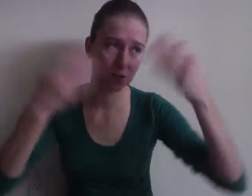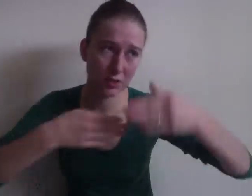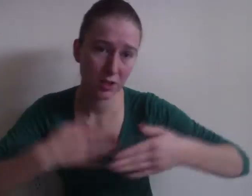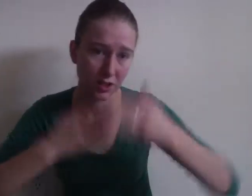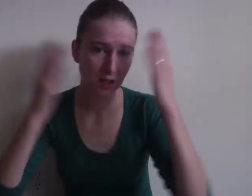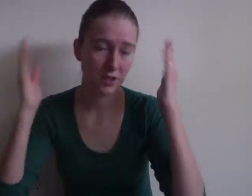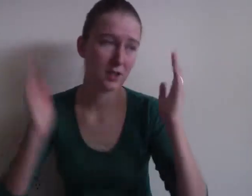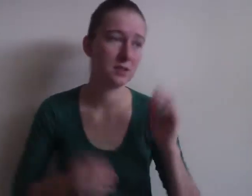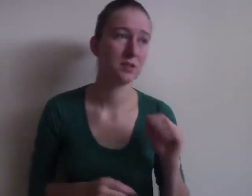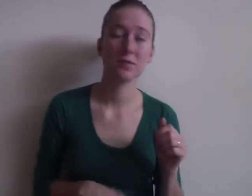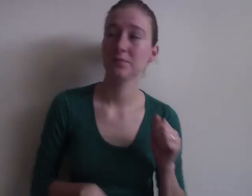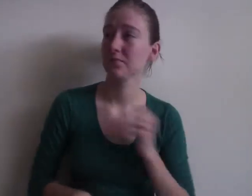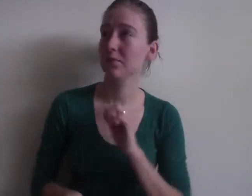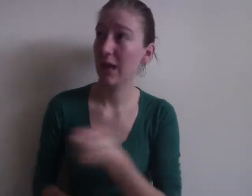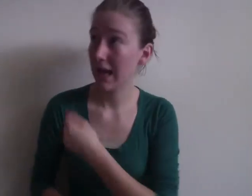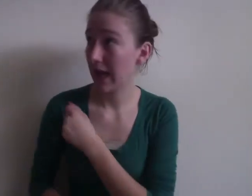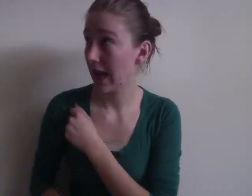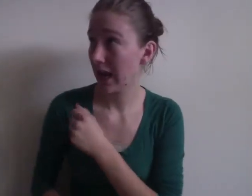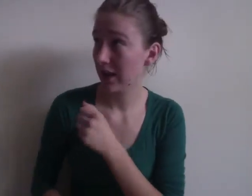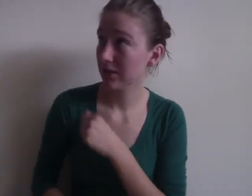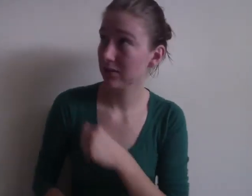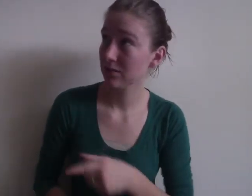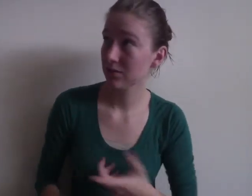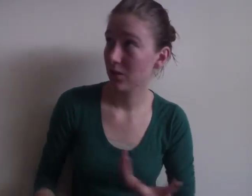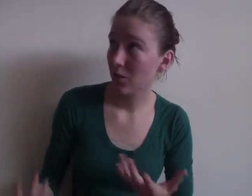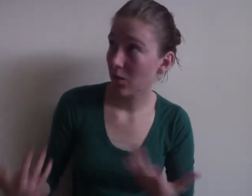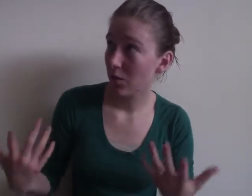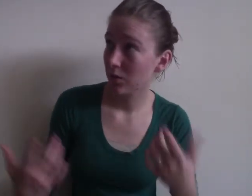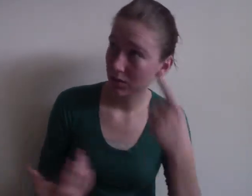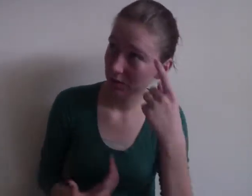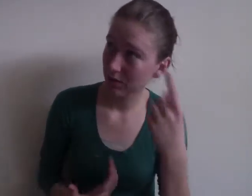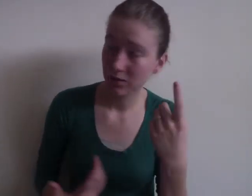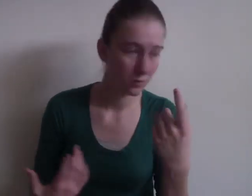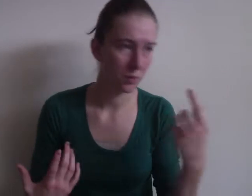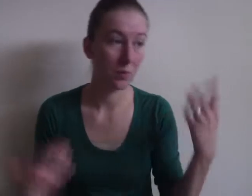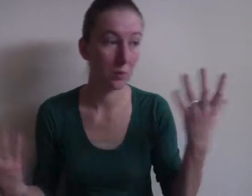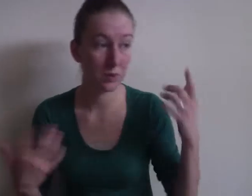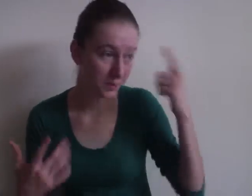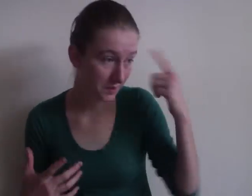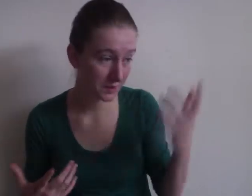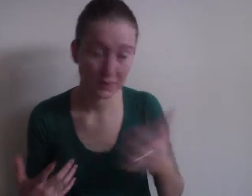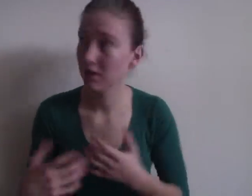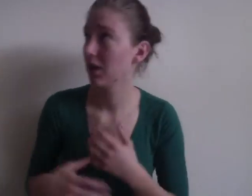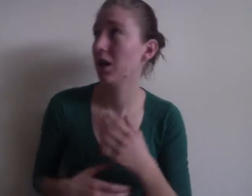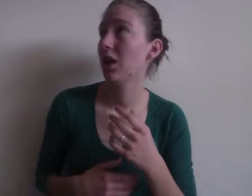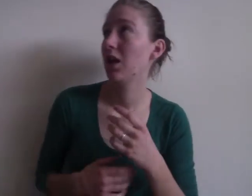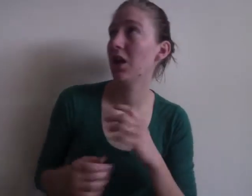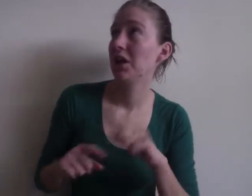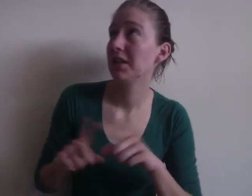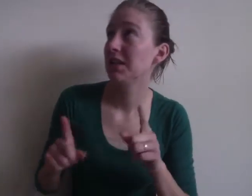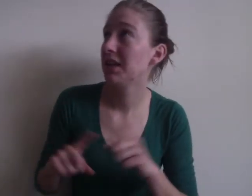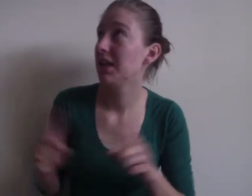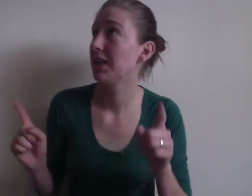Petals. Rebecca, what do you think? The shape looks like what? A rose. Okay, reminds you of a rose. Good. We're talking about an